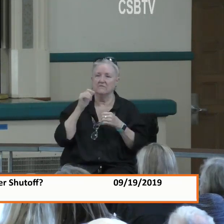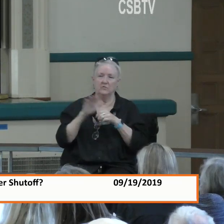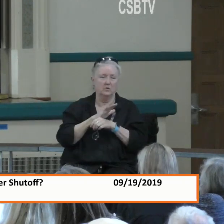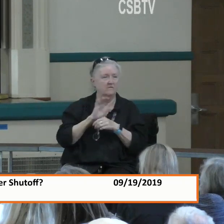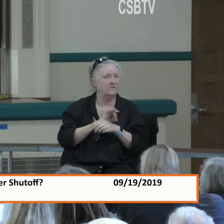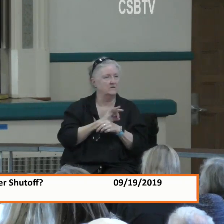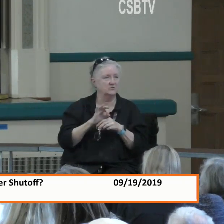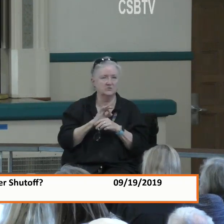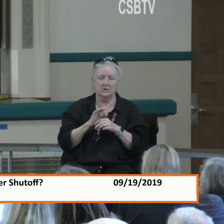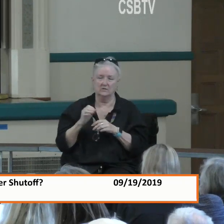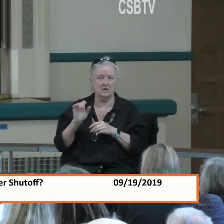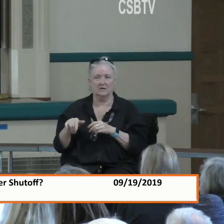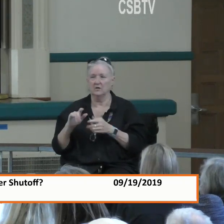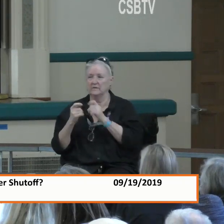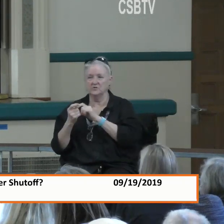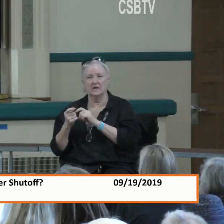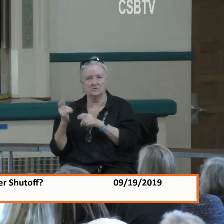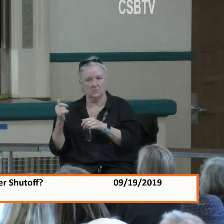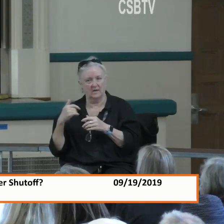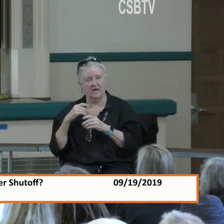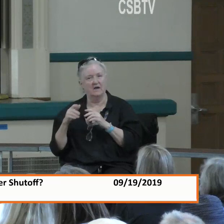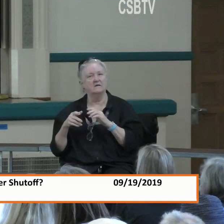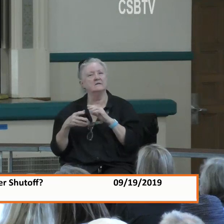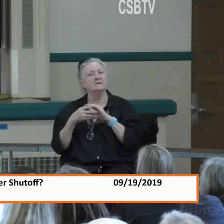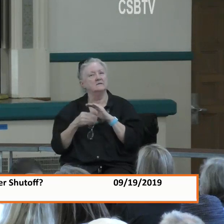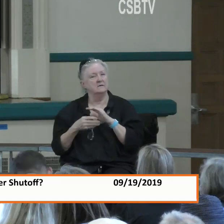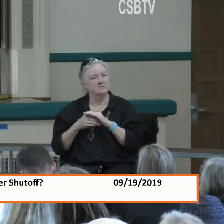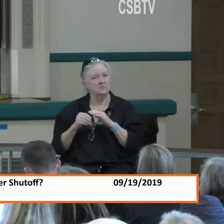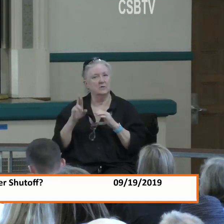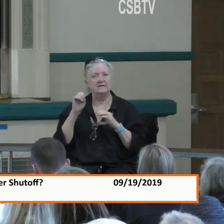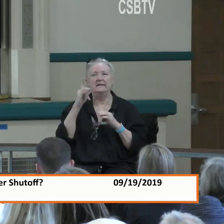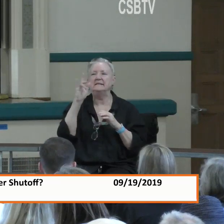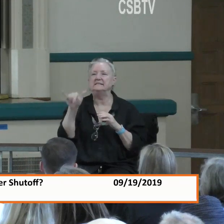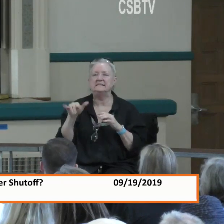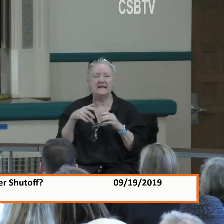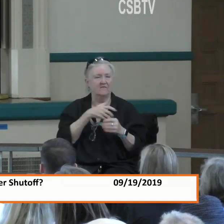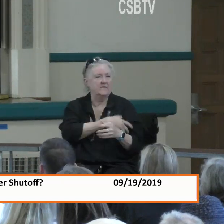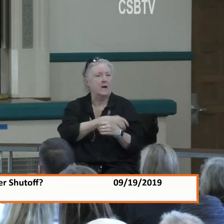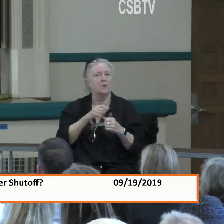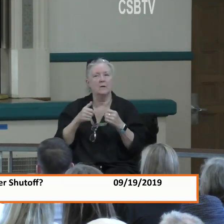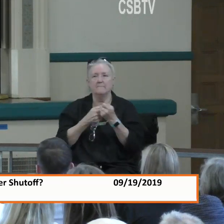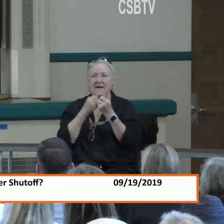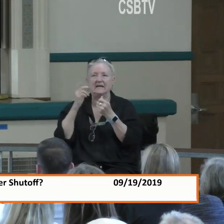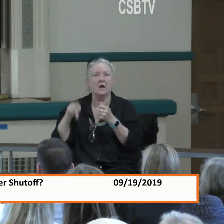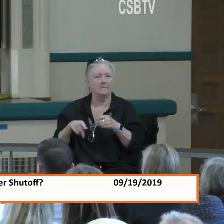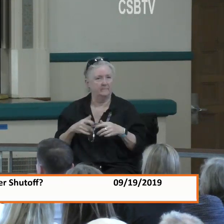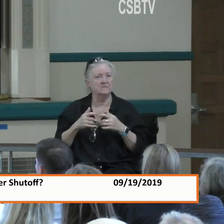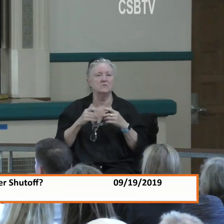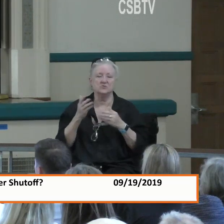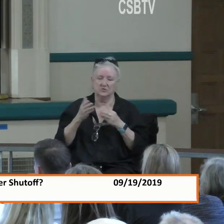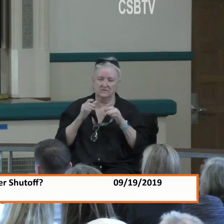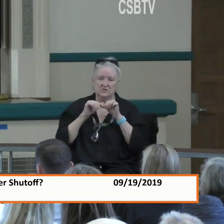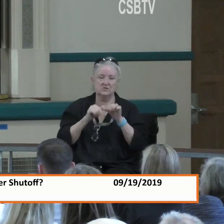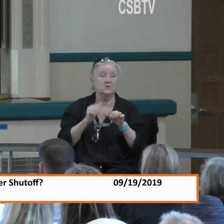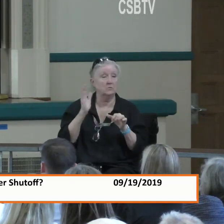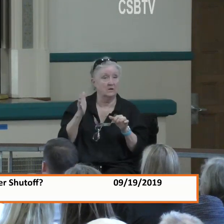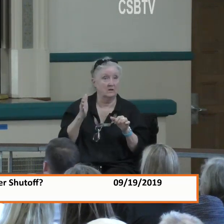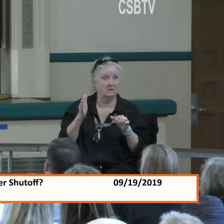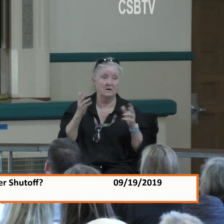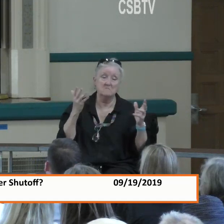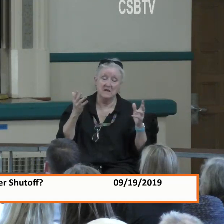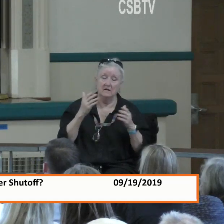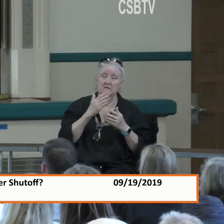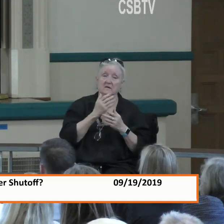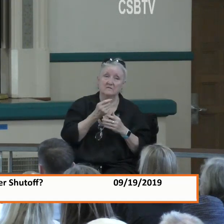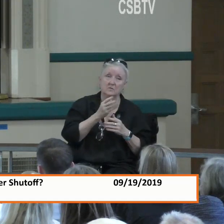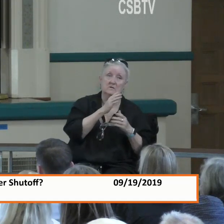to be impacted by that. We have redundancies. We have power backup, and those services are going to continue. There may be some delays